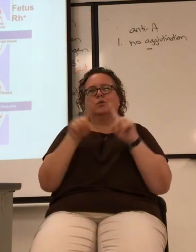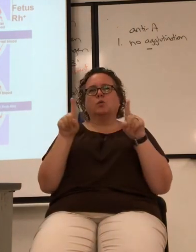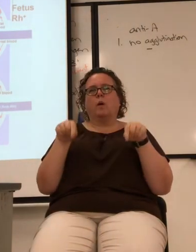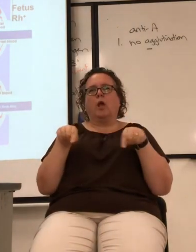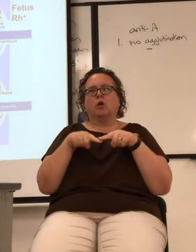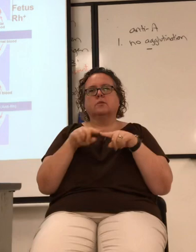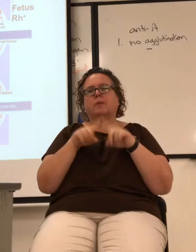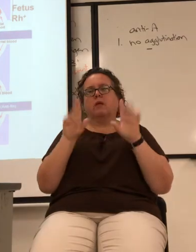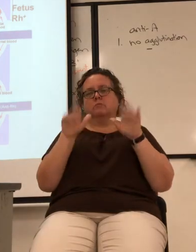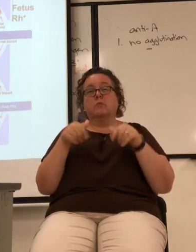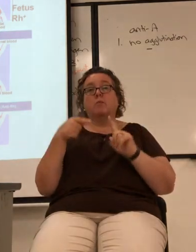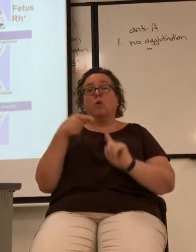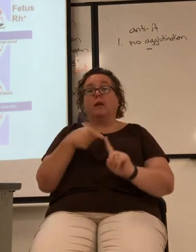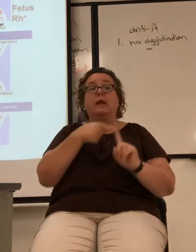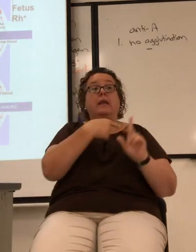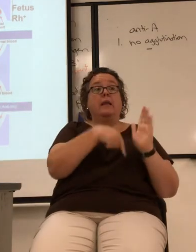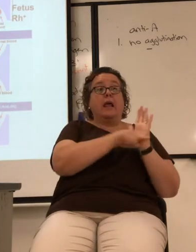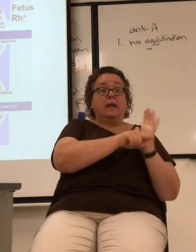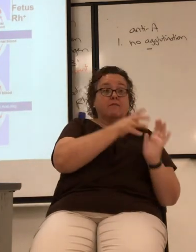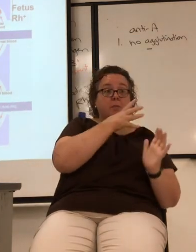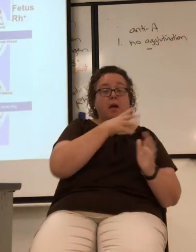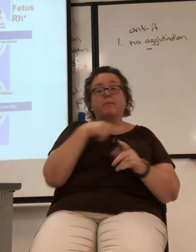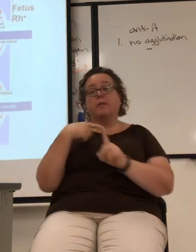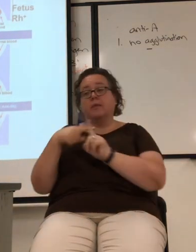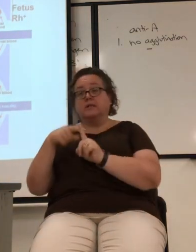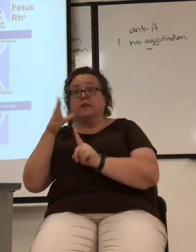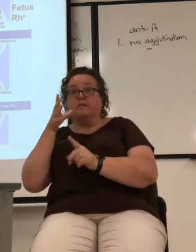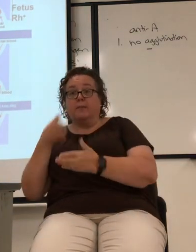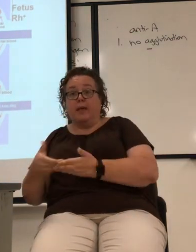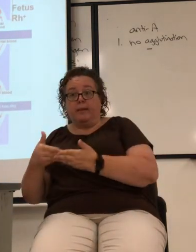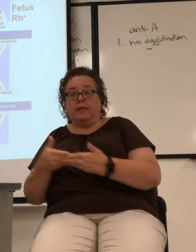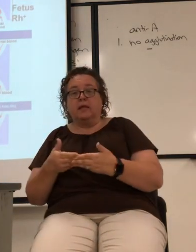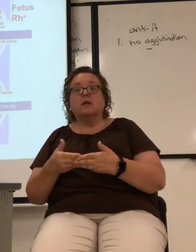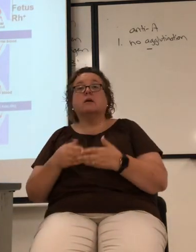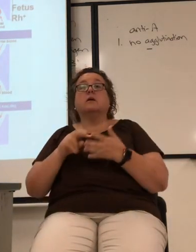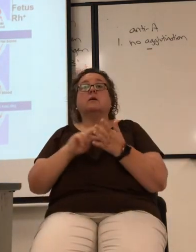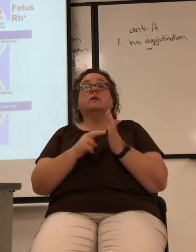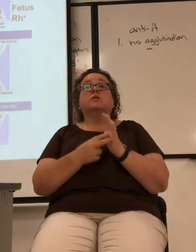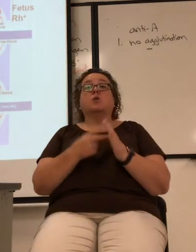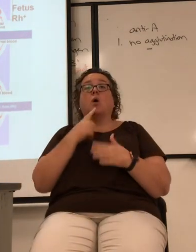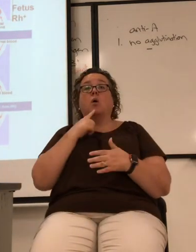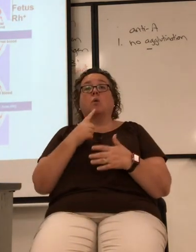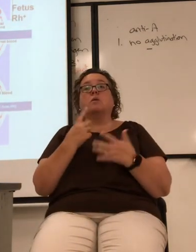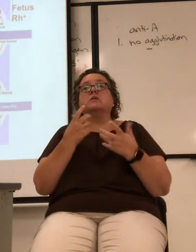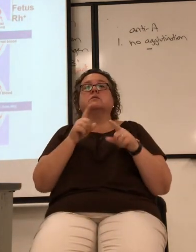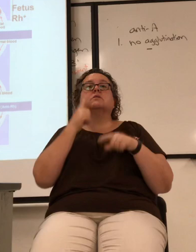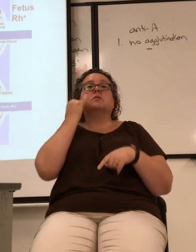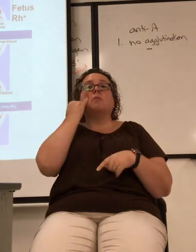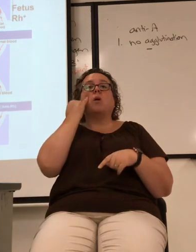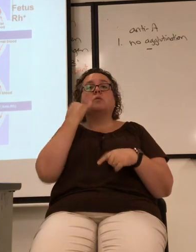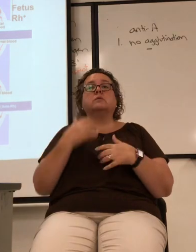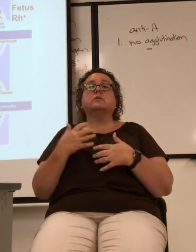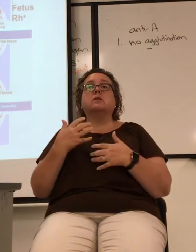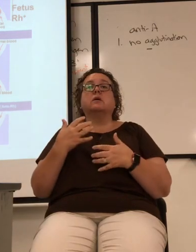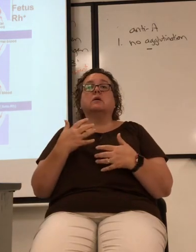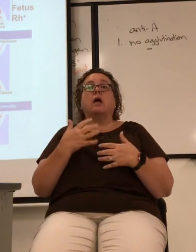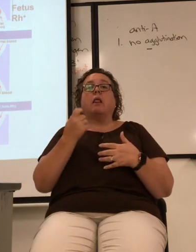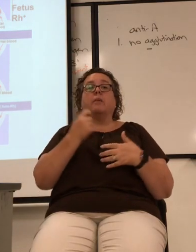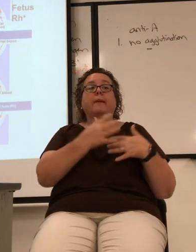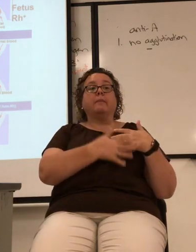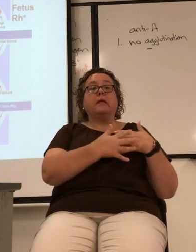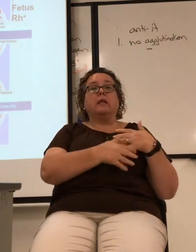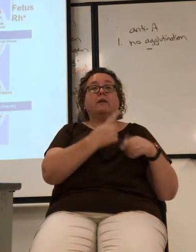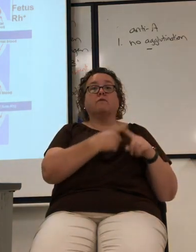is, negative mom, positive baby. Hemorrhaging at delivery, maybe a little bit of baby's blood gets